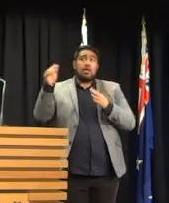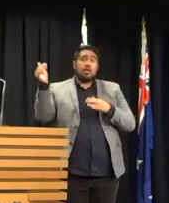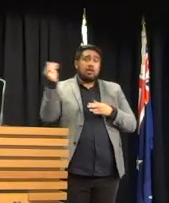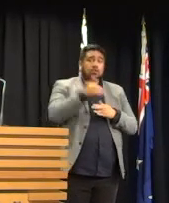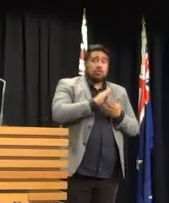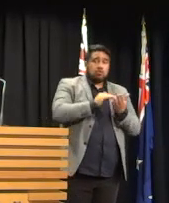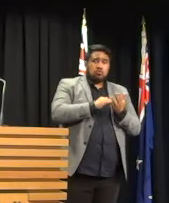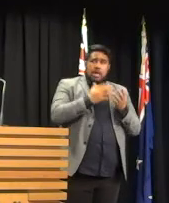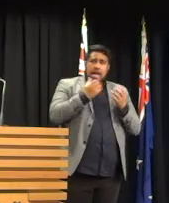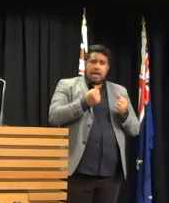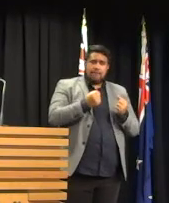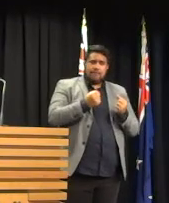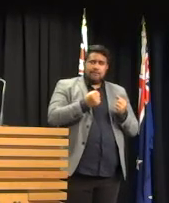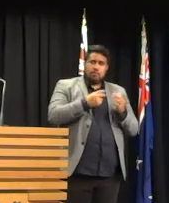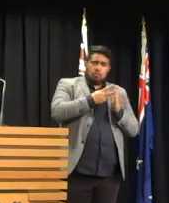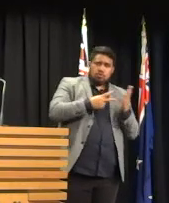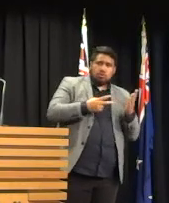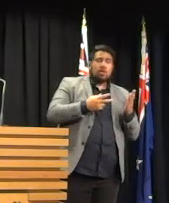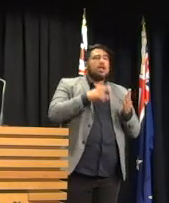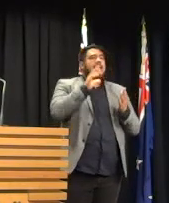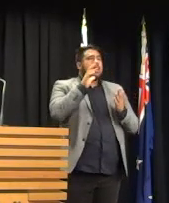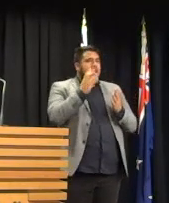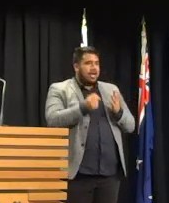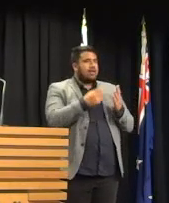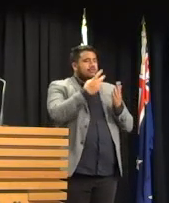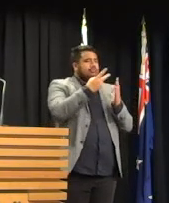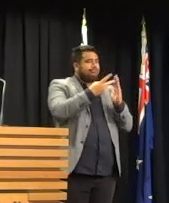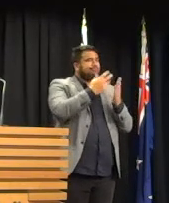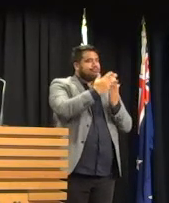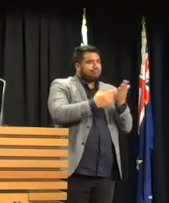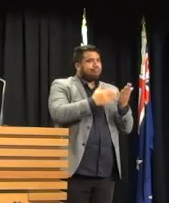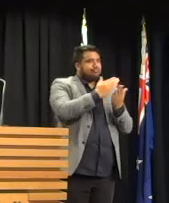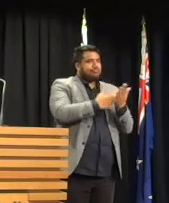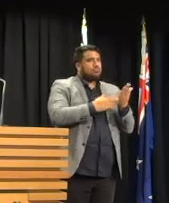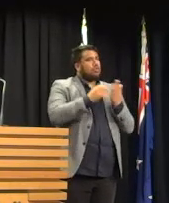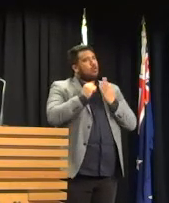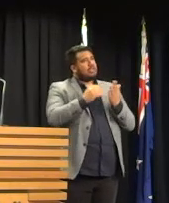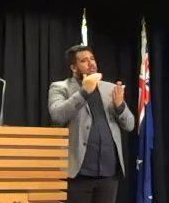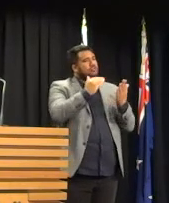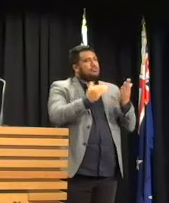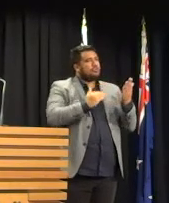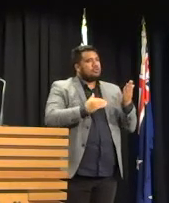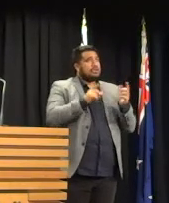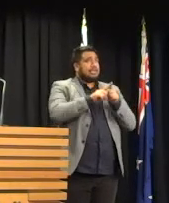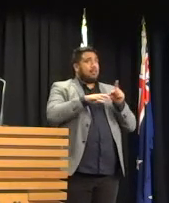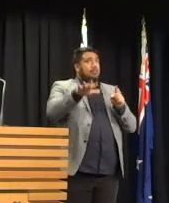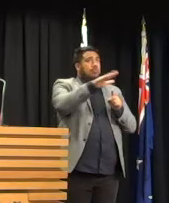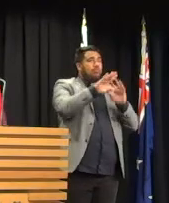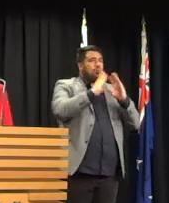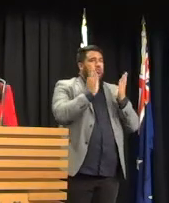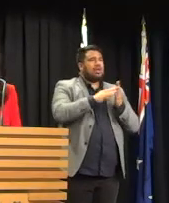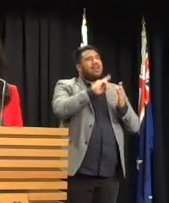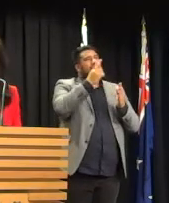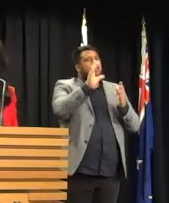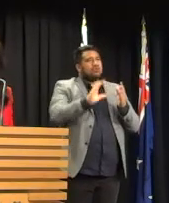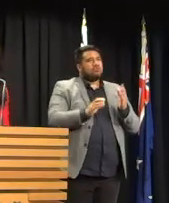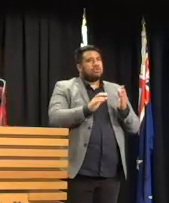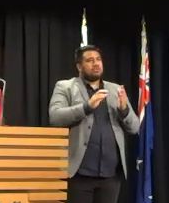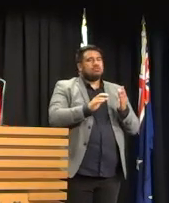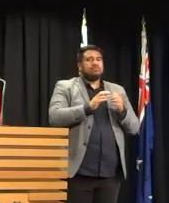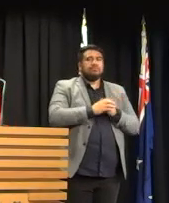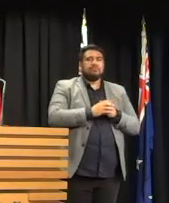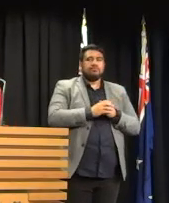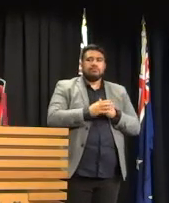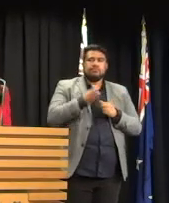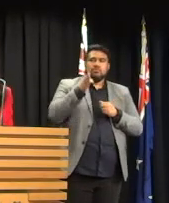There are conventions, as I say, around search and rescue if someone comes into New Zealand waters, and that's the same for other countries too, no different. Prime Minister, are there too many cows